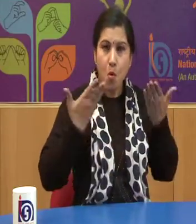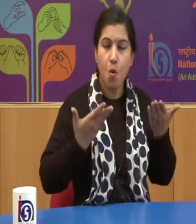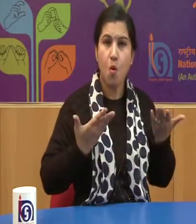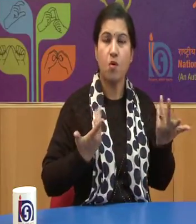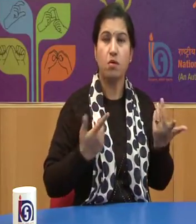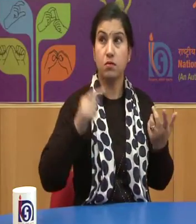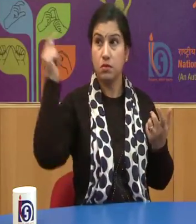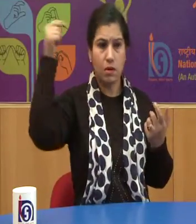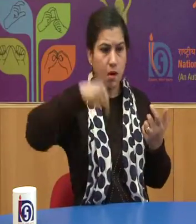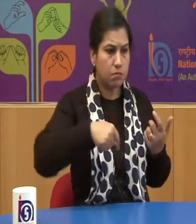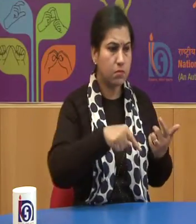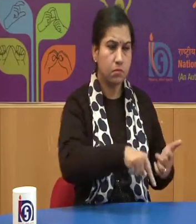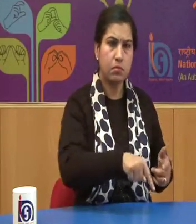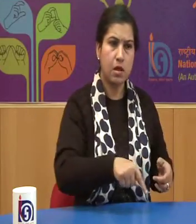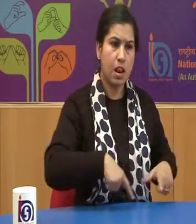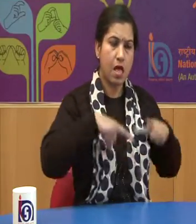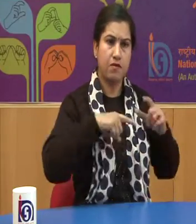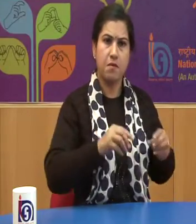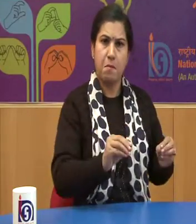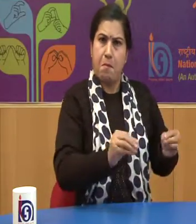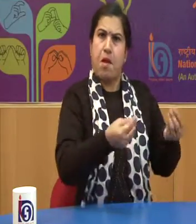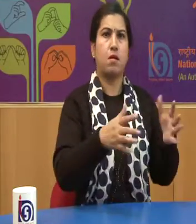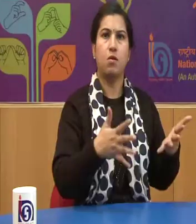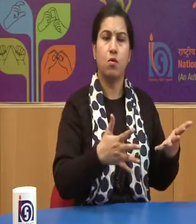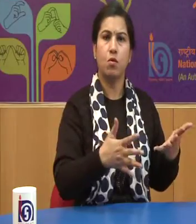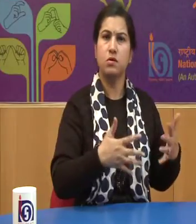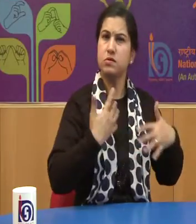became more poor and unhappy.